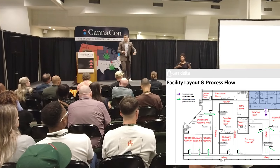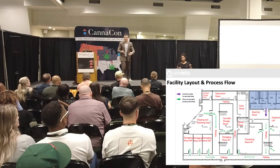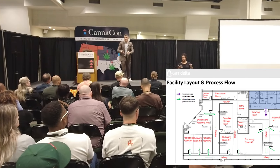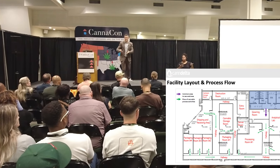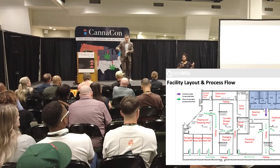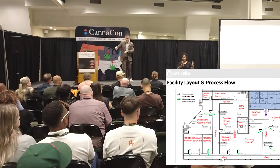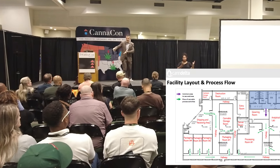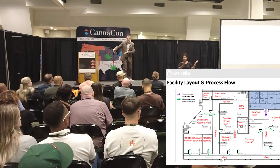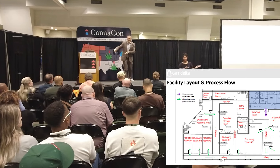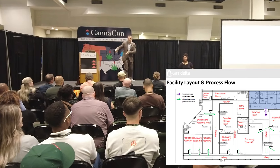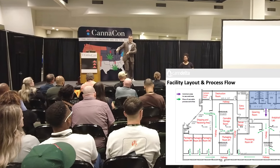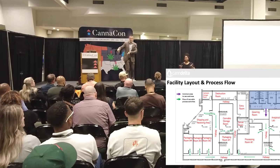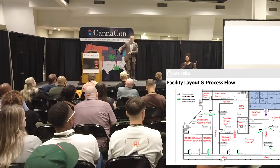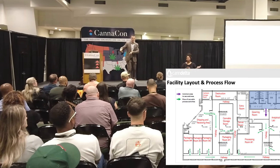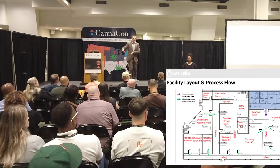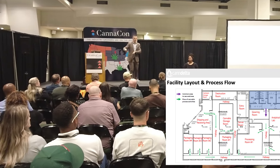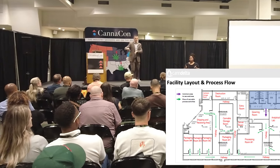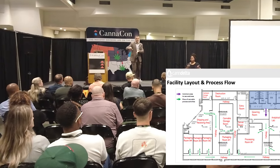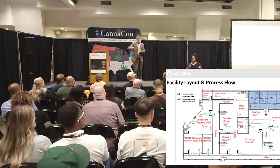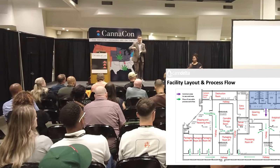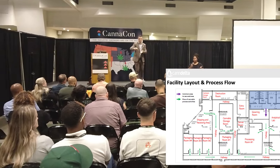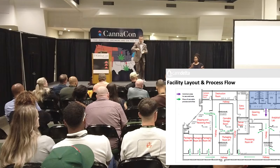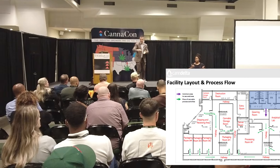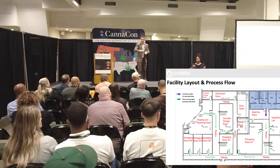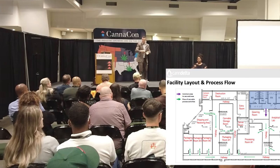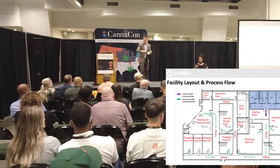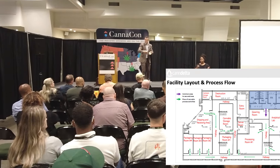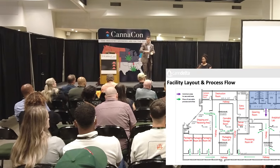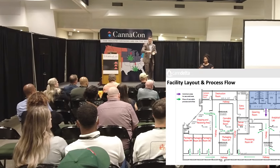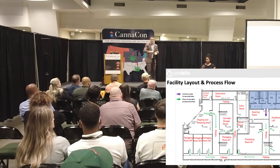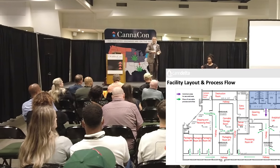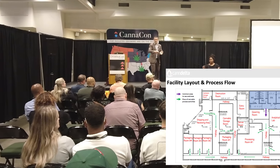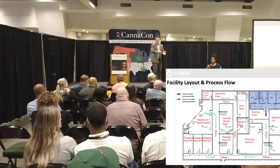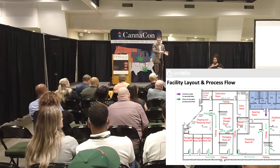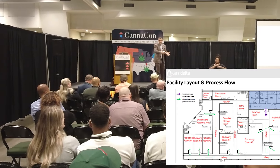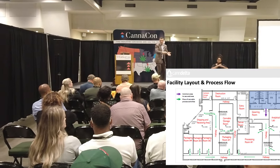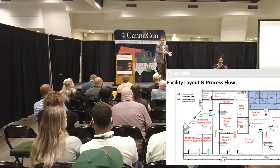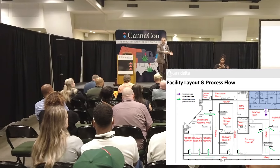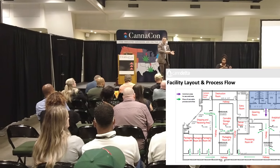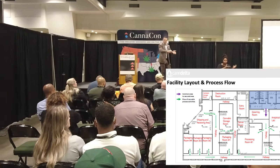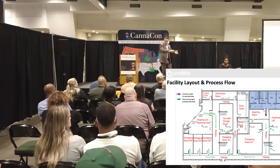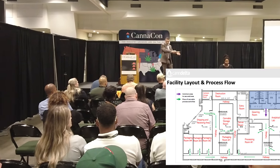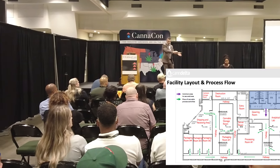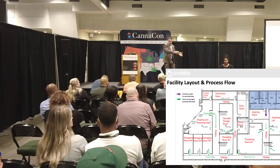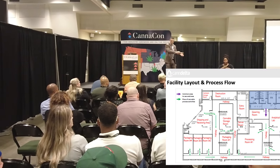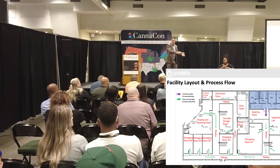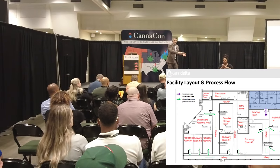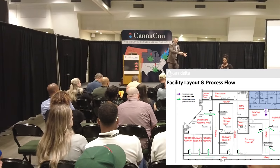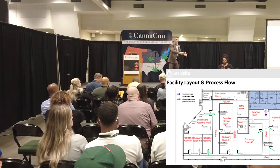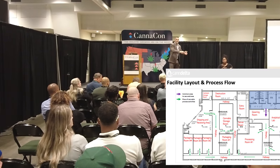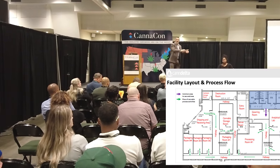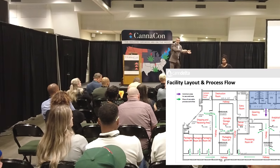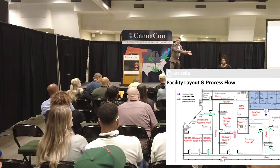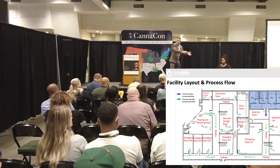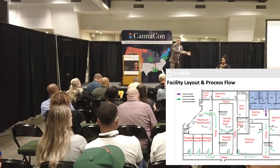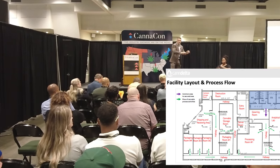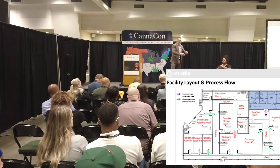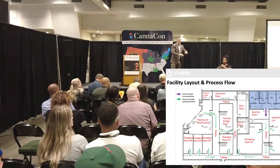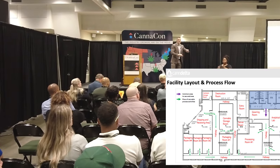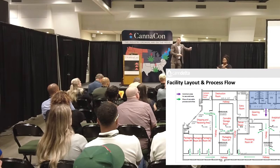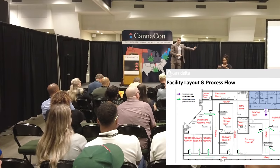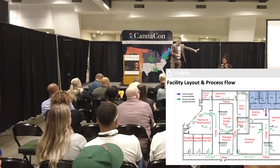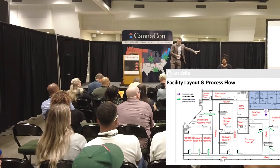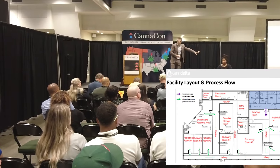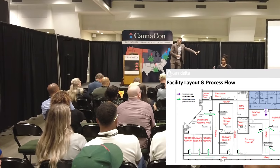to travel in a line. We start with biomass, they go into drying, trimming, curing rooms, manufacturing rooms, storage rooms, packaging